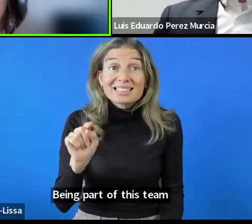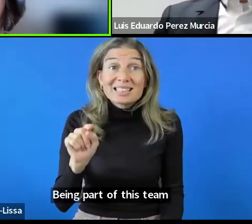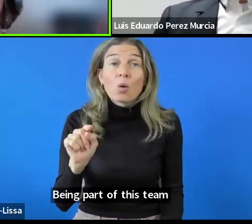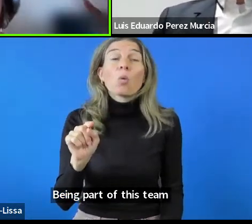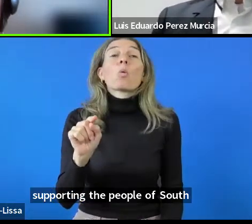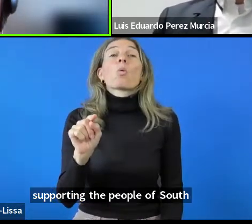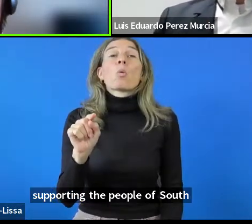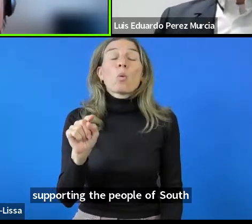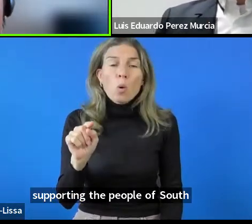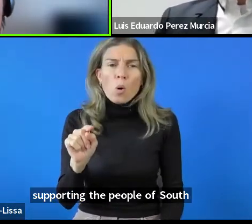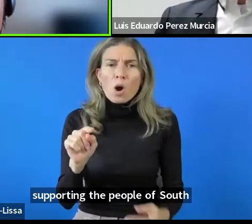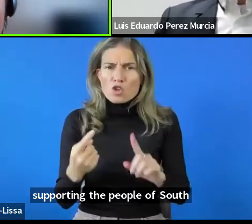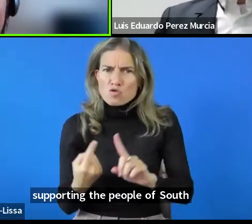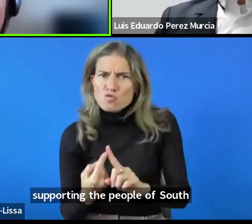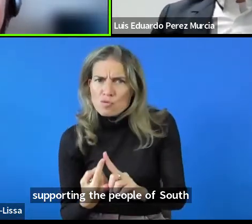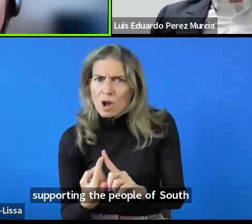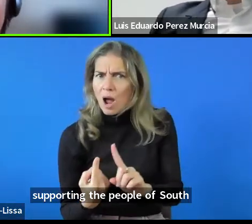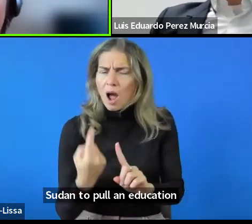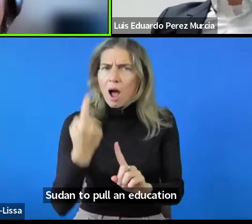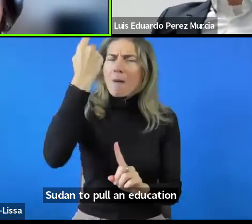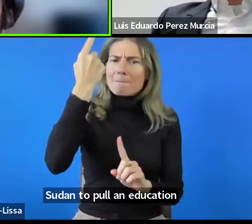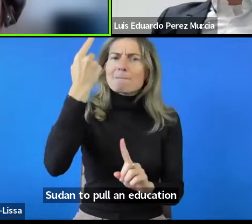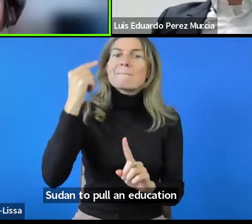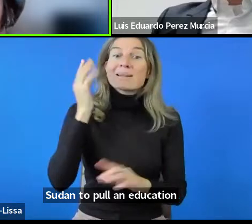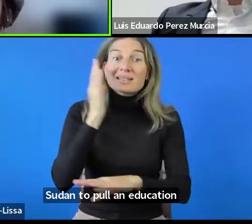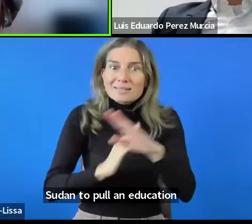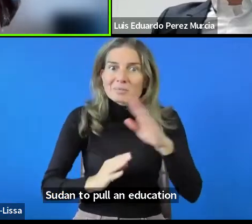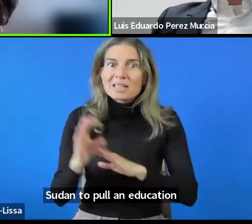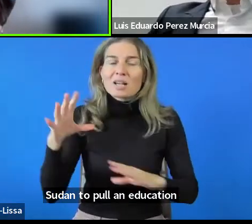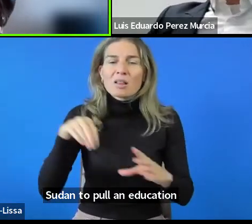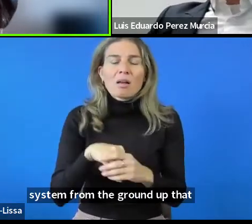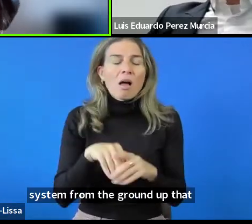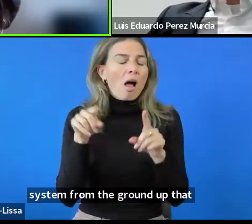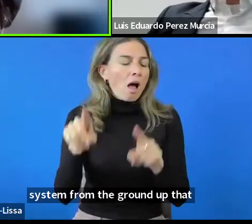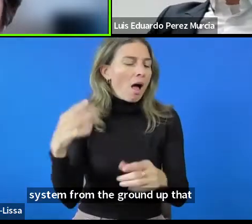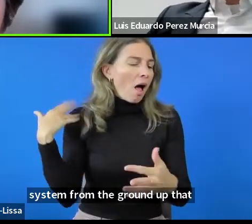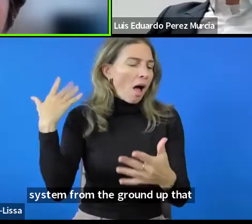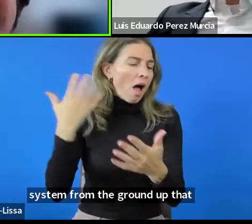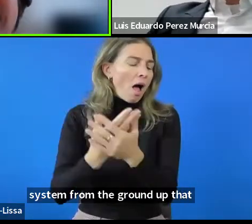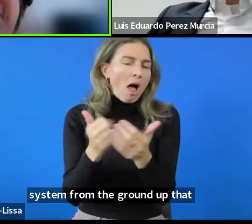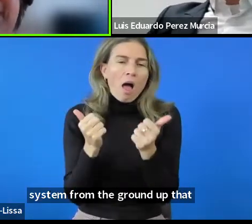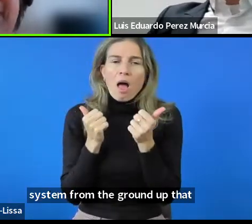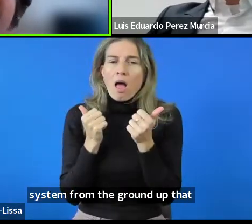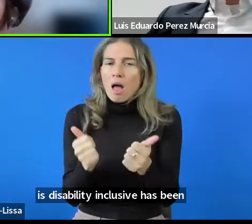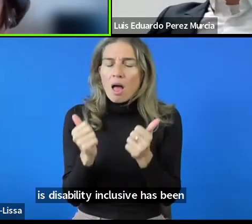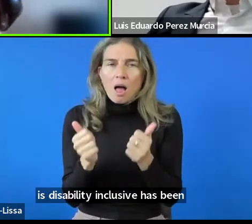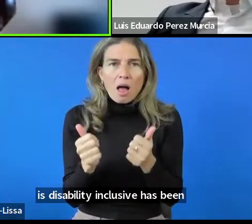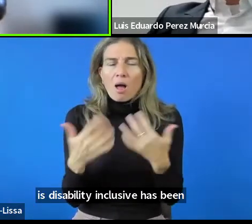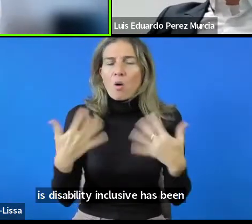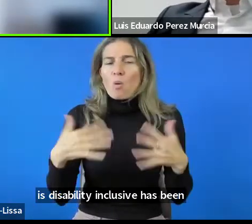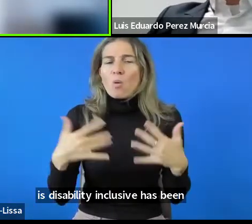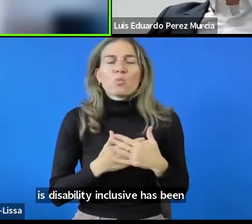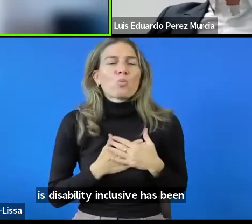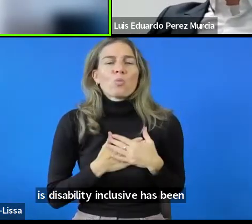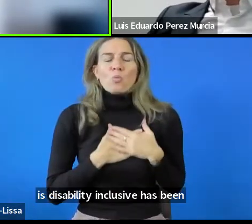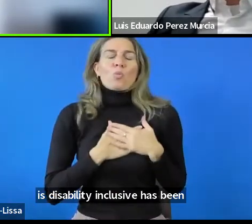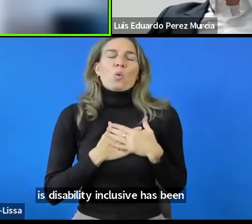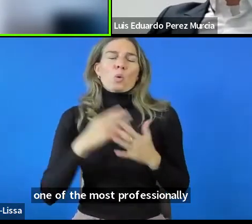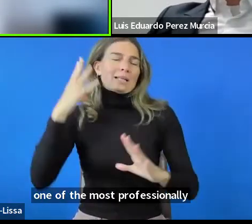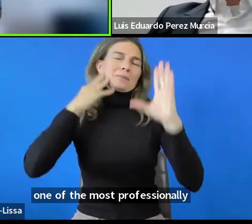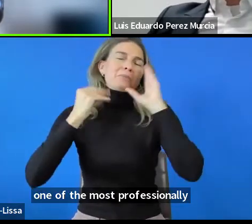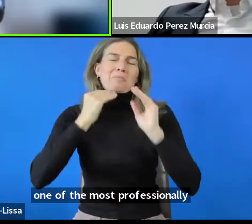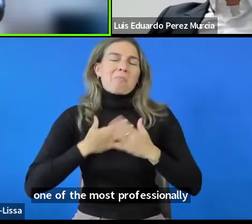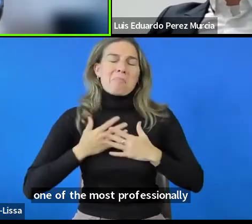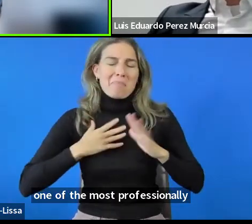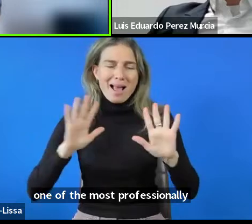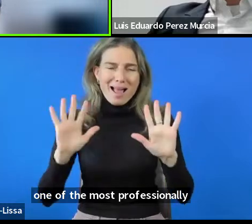from the ground up that is disability inclusive has been one of the most professional, rewarding experiences of my life. In fact,